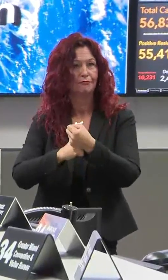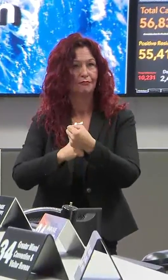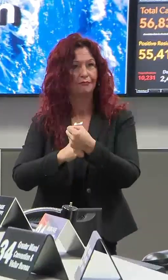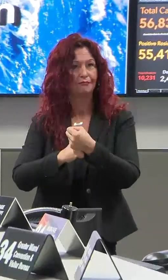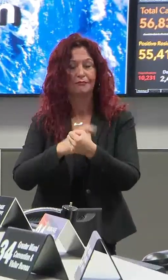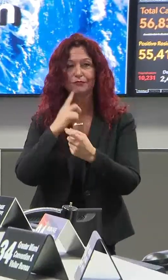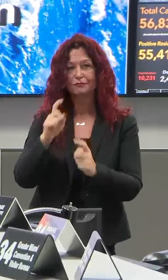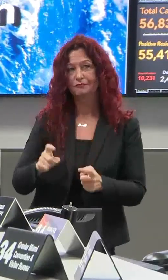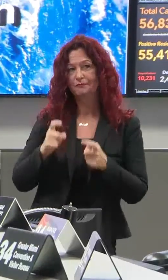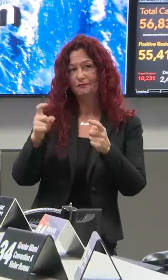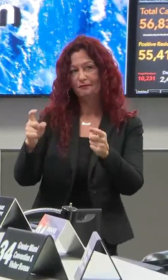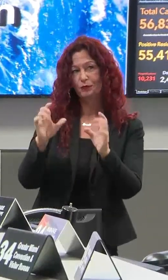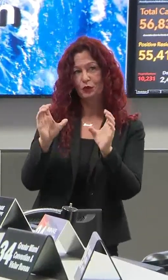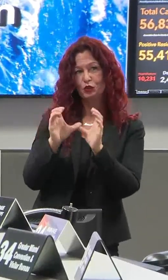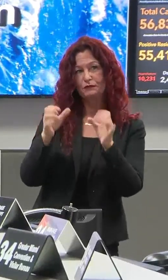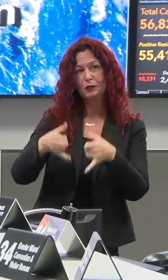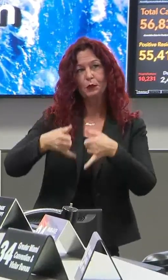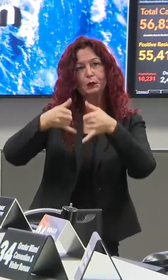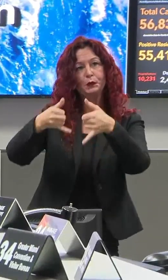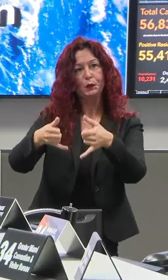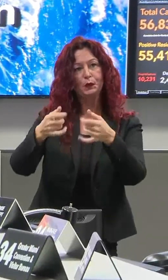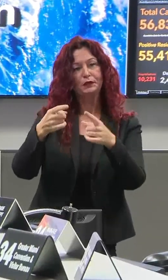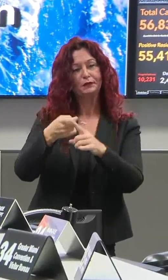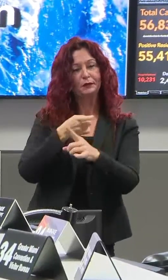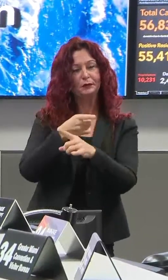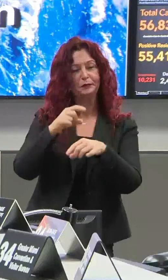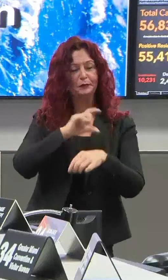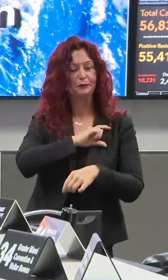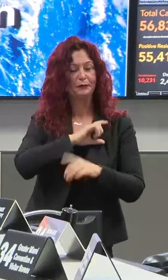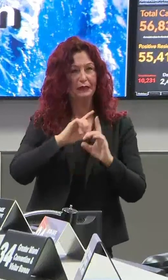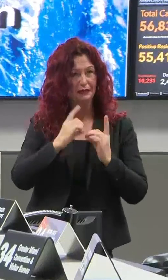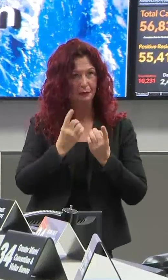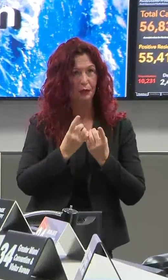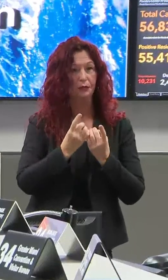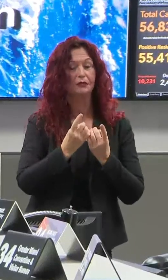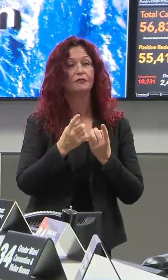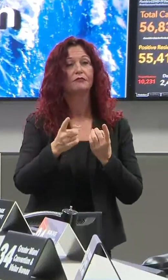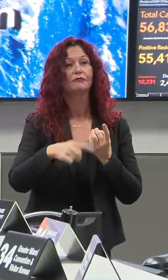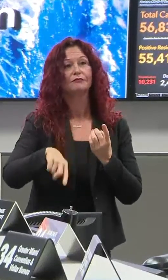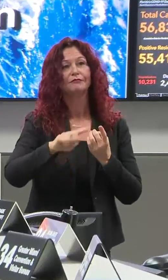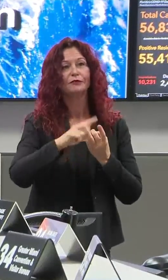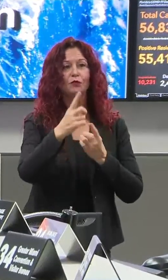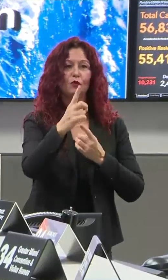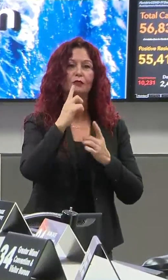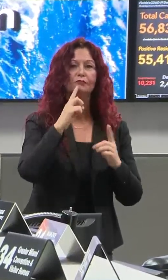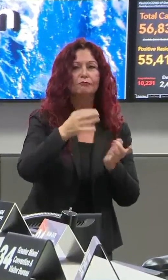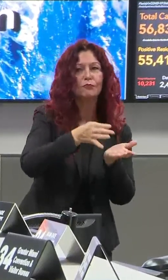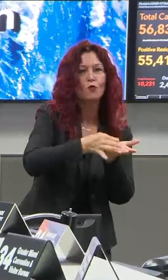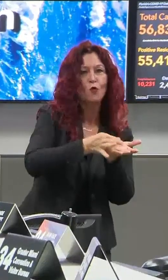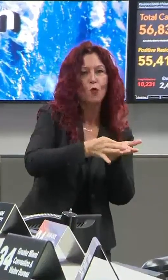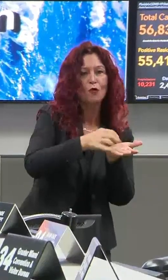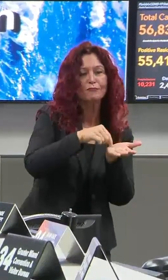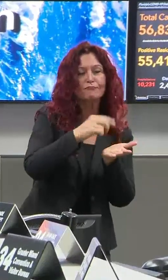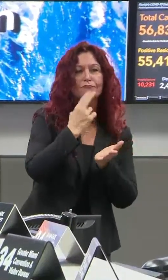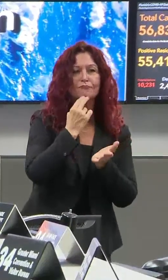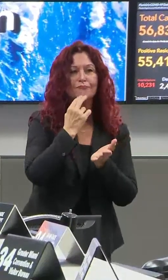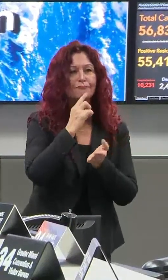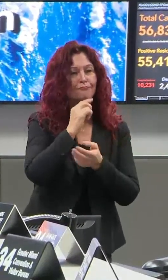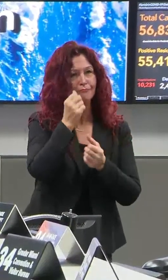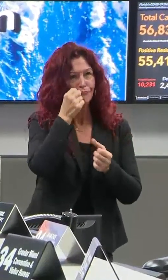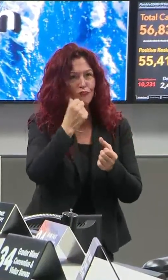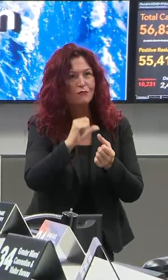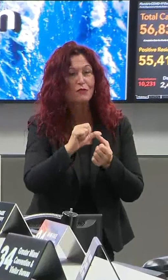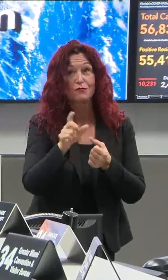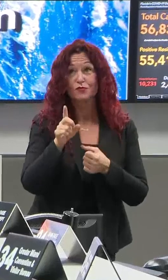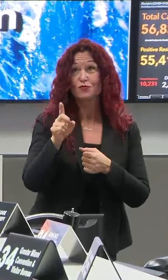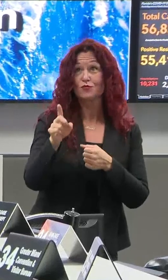a certificate of appreciation from the Miami-Dade Police Department, as well as our departmental coin. So that you could keep, since you are so well